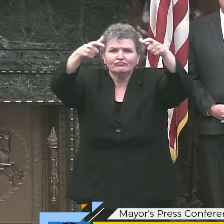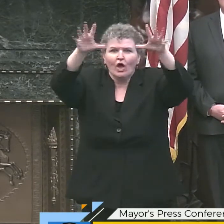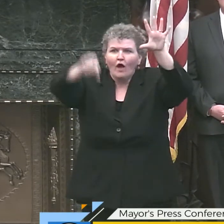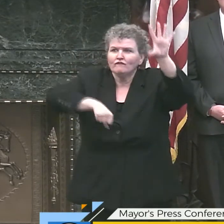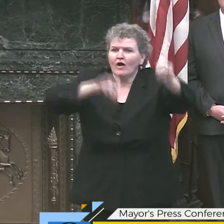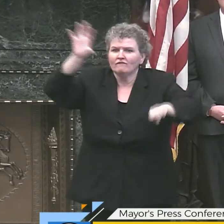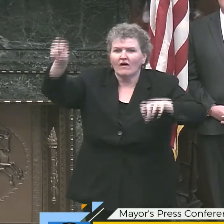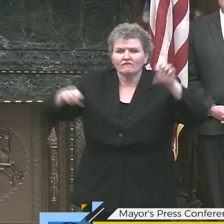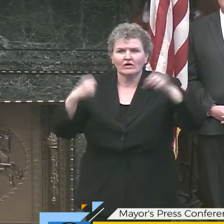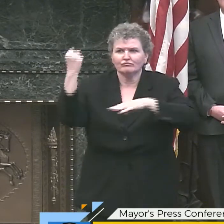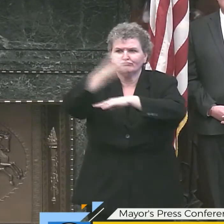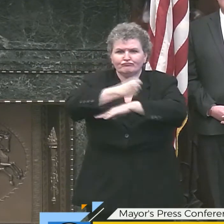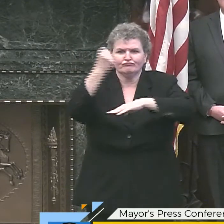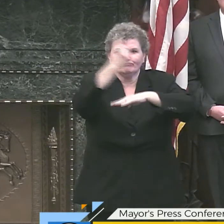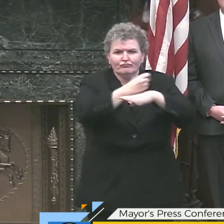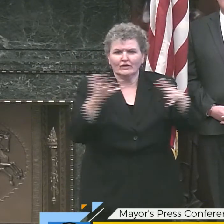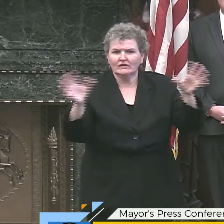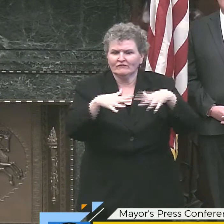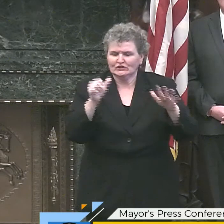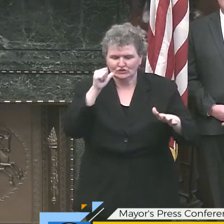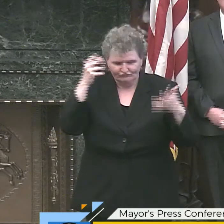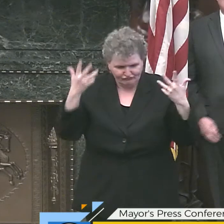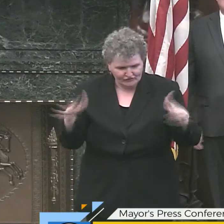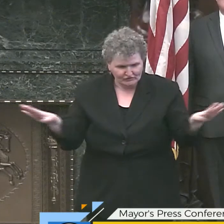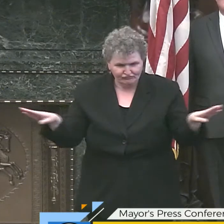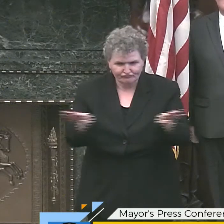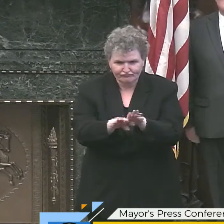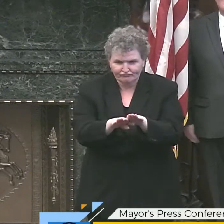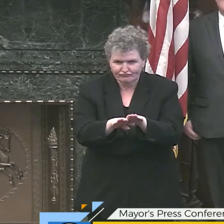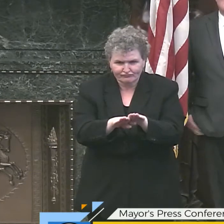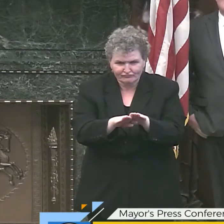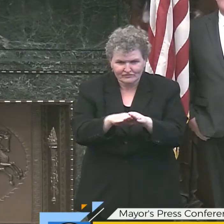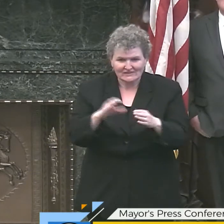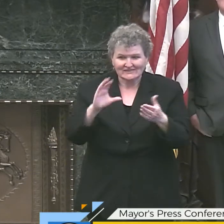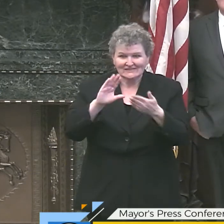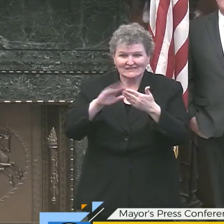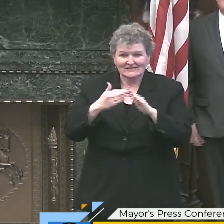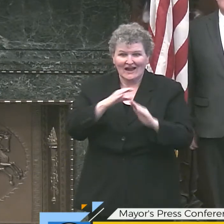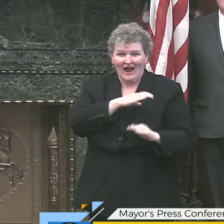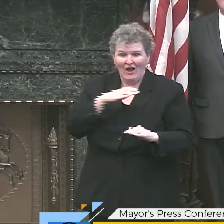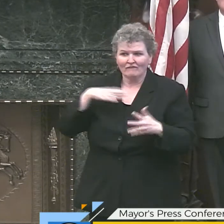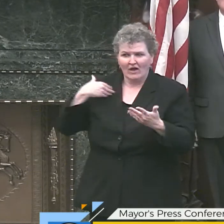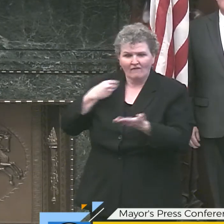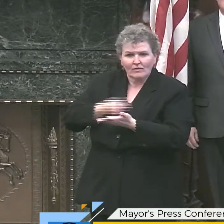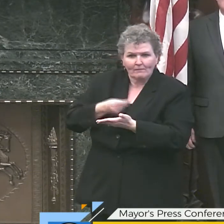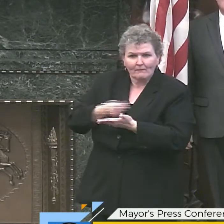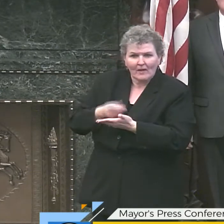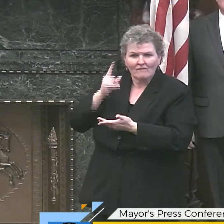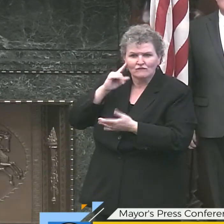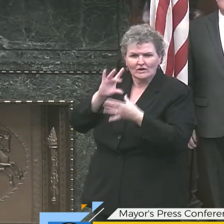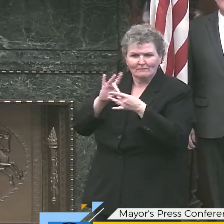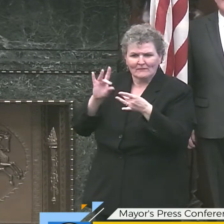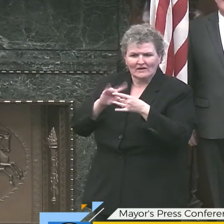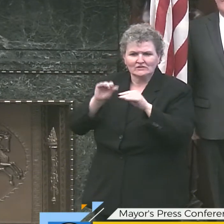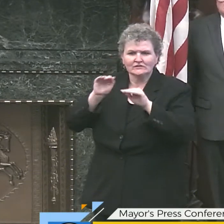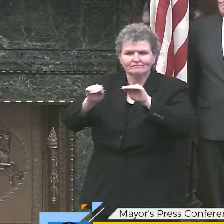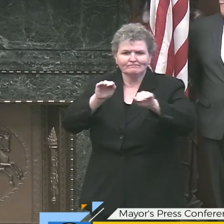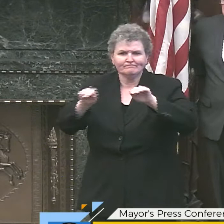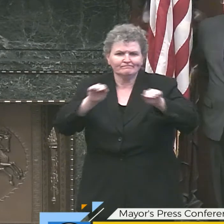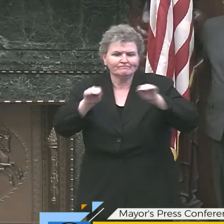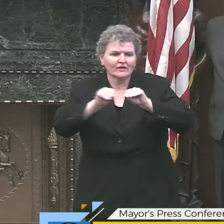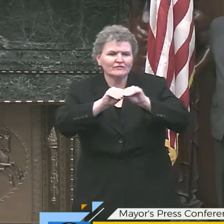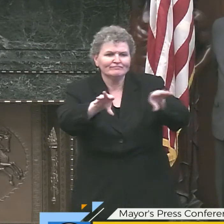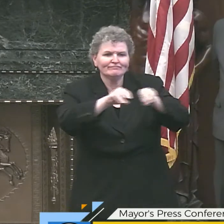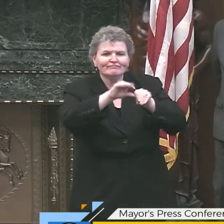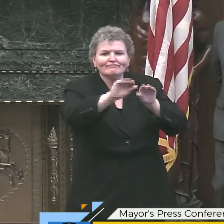there. City Council has some funding to do messaging. I don't know if you're part of that effort, but I don't know if there's